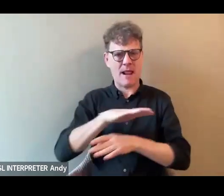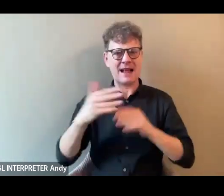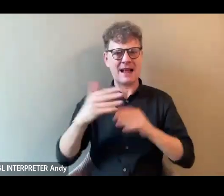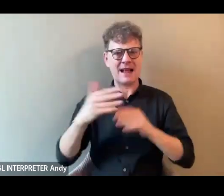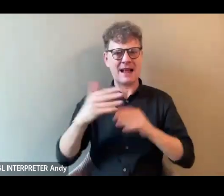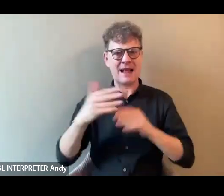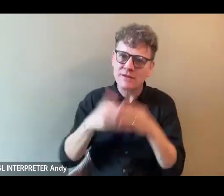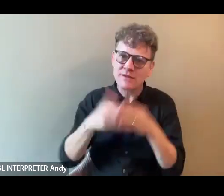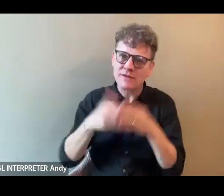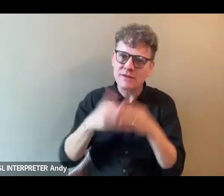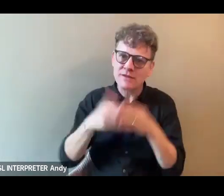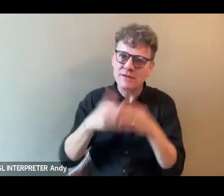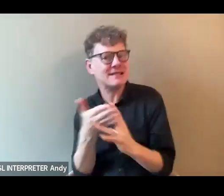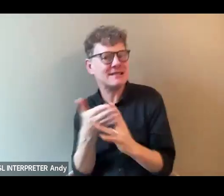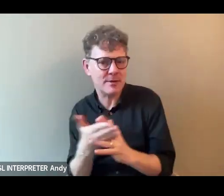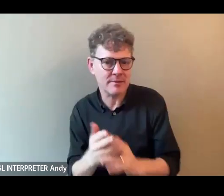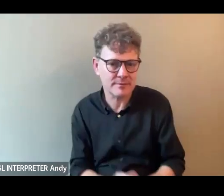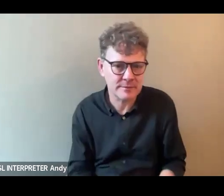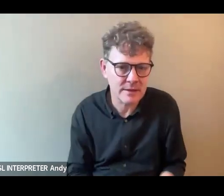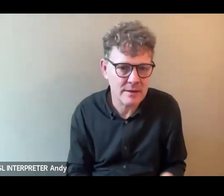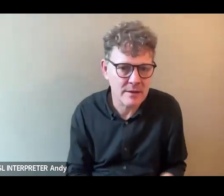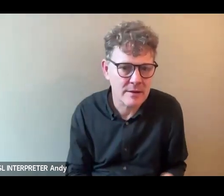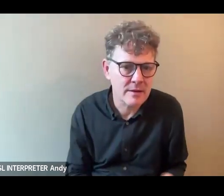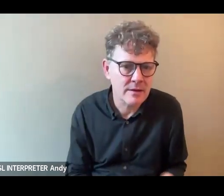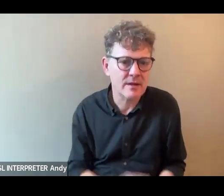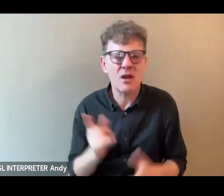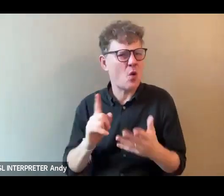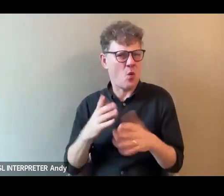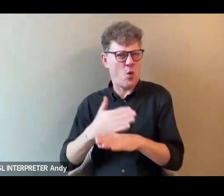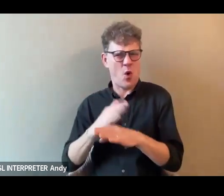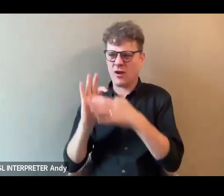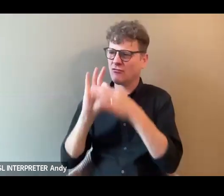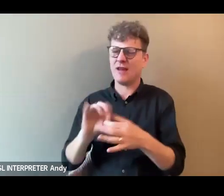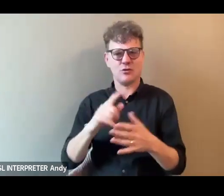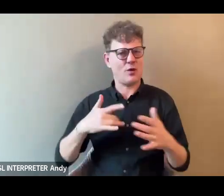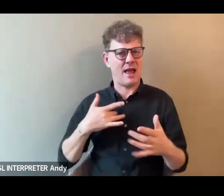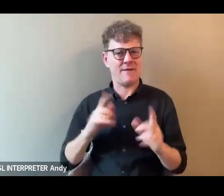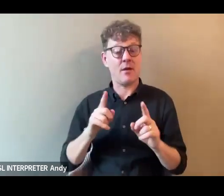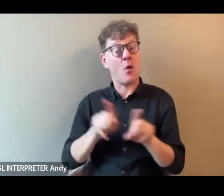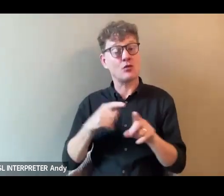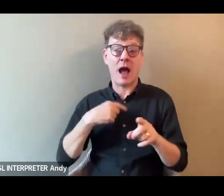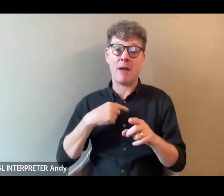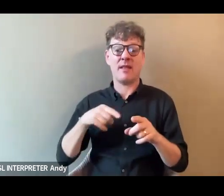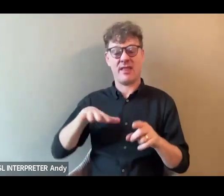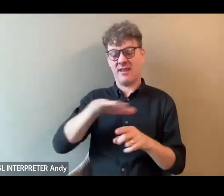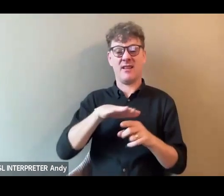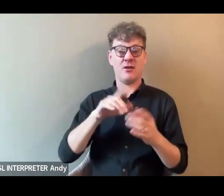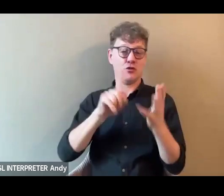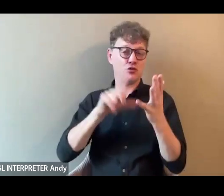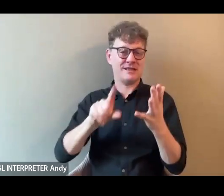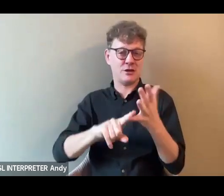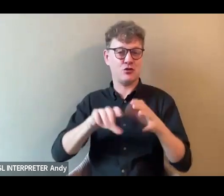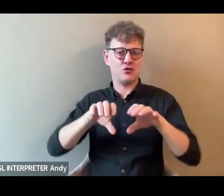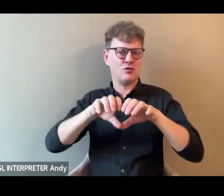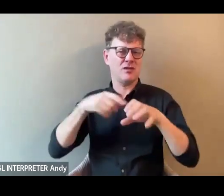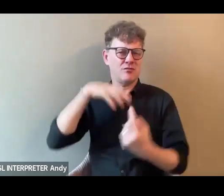does work mean in people's lives. Alongside all of that, I'm also the local branch president of UCU, and I'm very